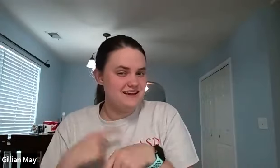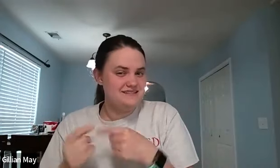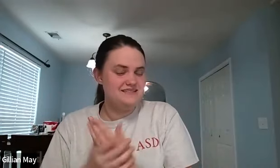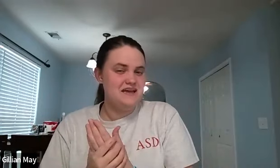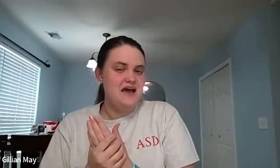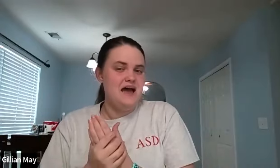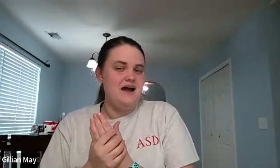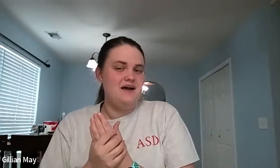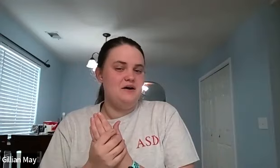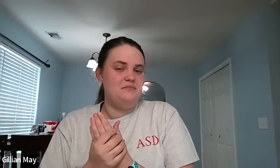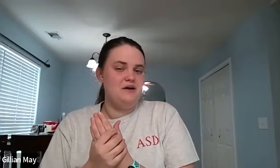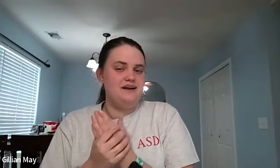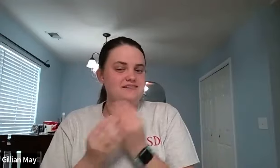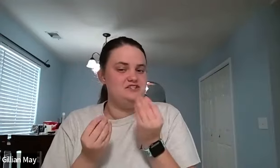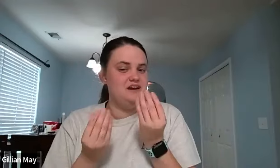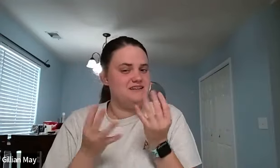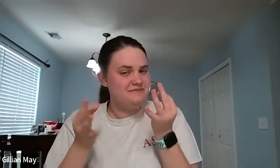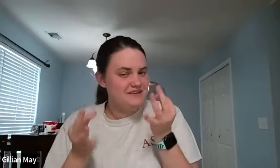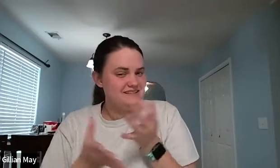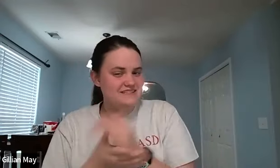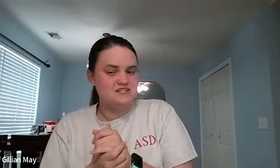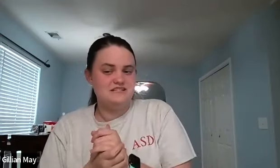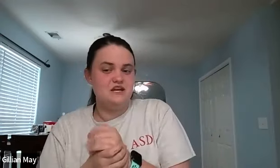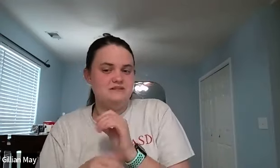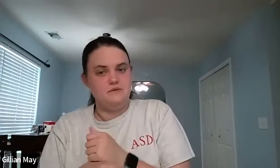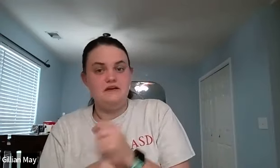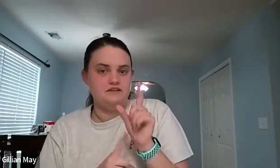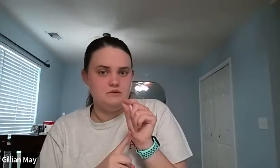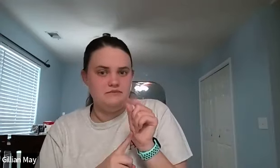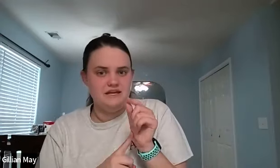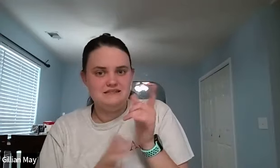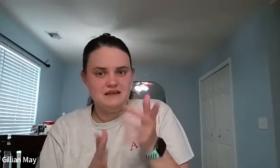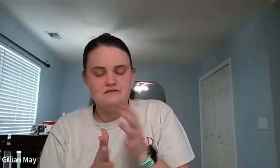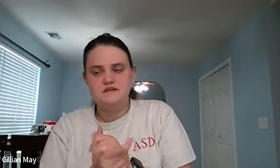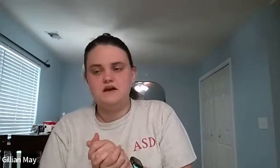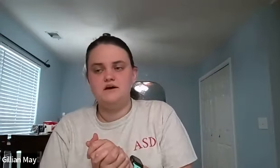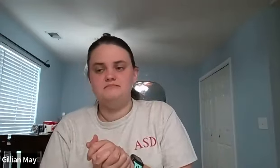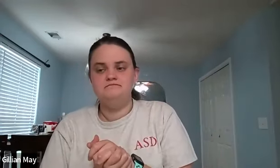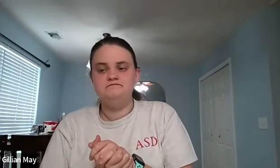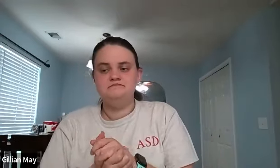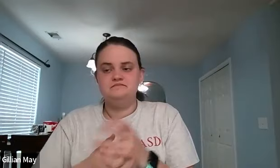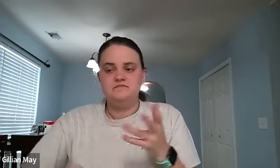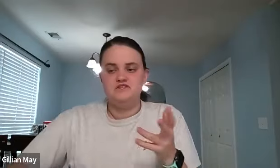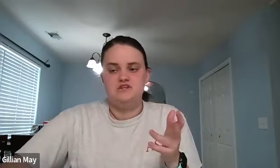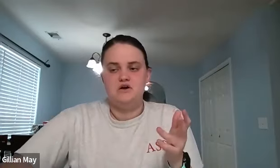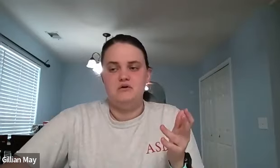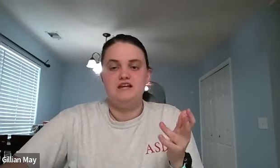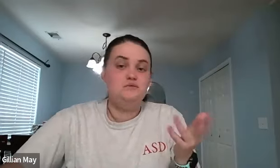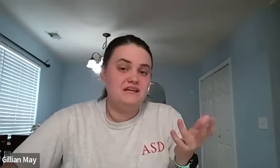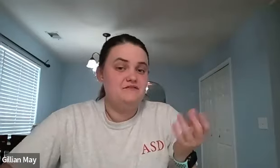signs. I'll kind of let you guys kind of make that decision, because I know it's like we have like 20 minutes left. So I do want to give you